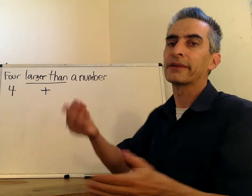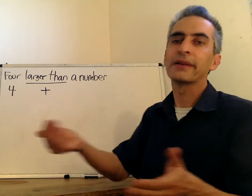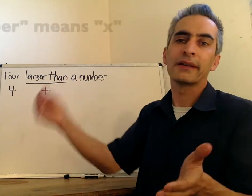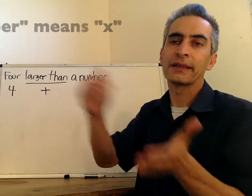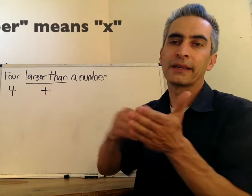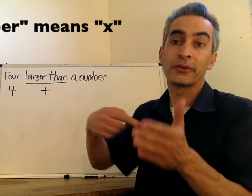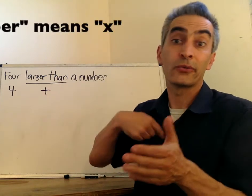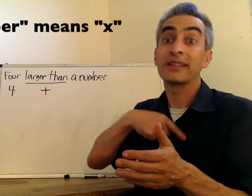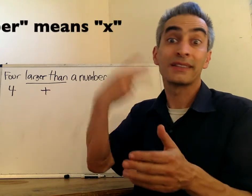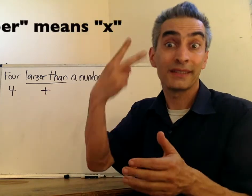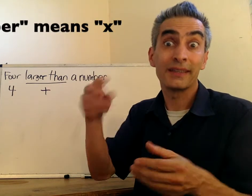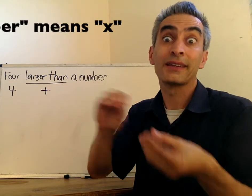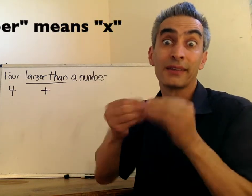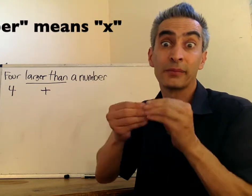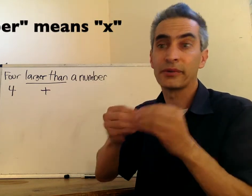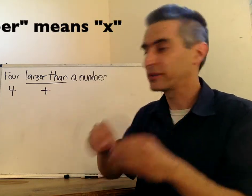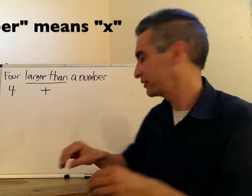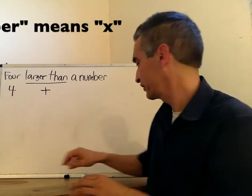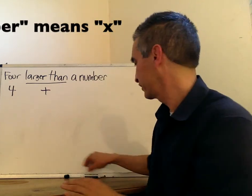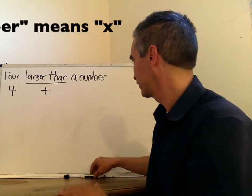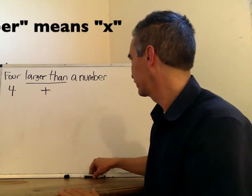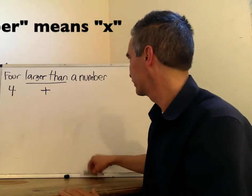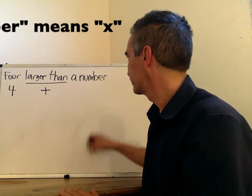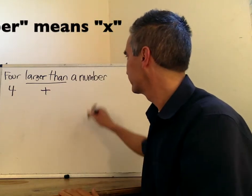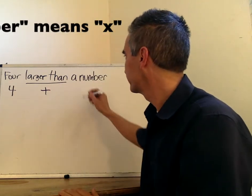And again, we see the word number here.